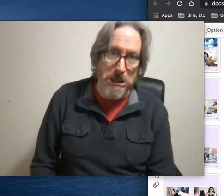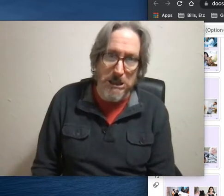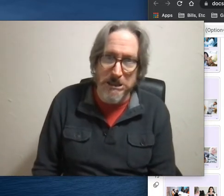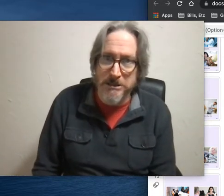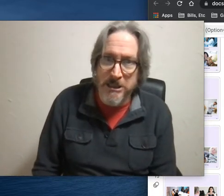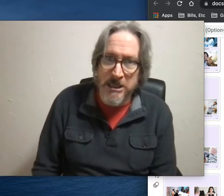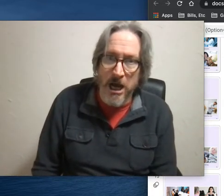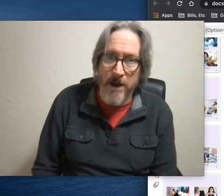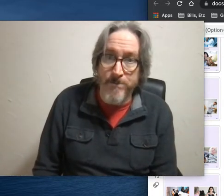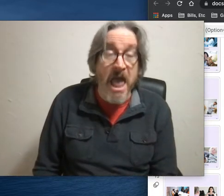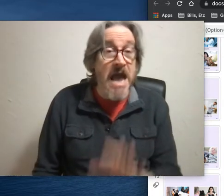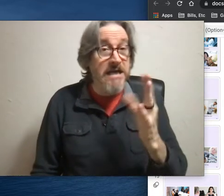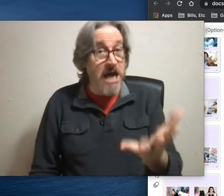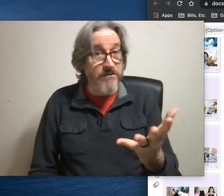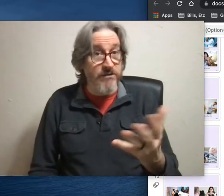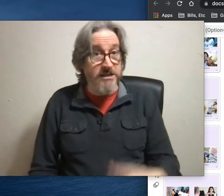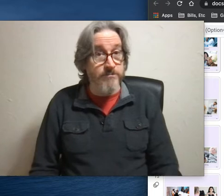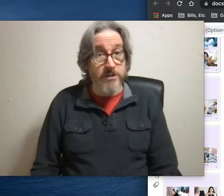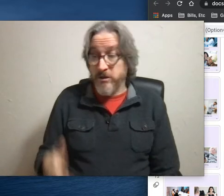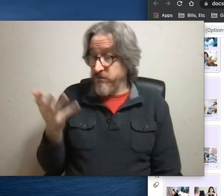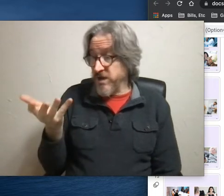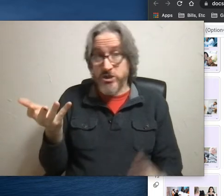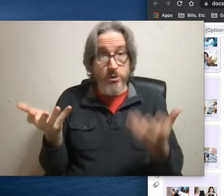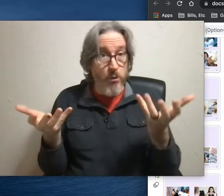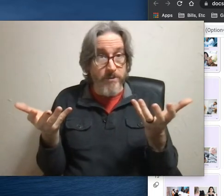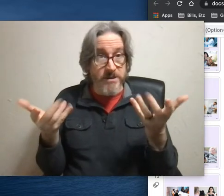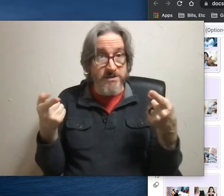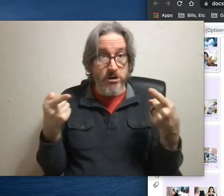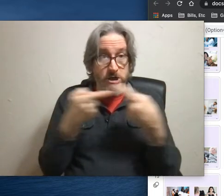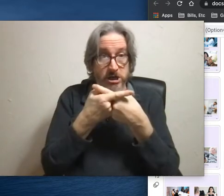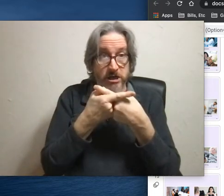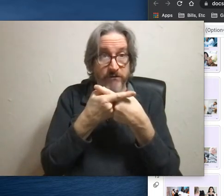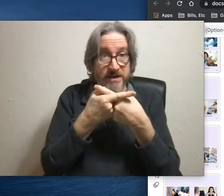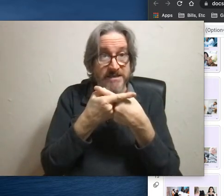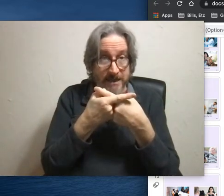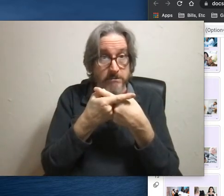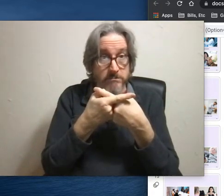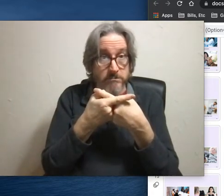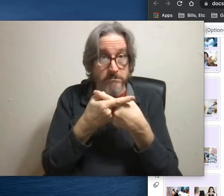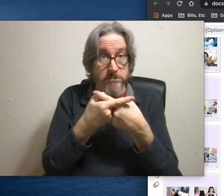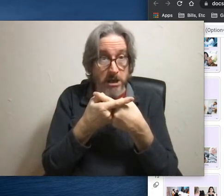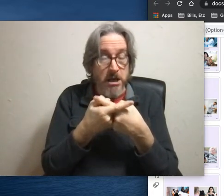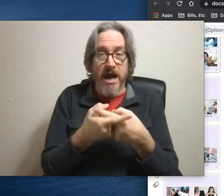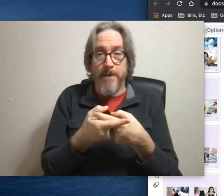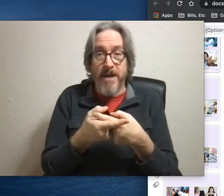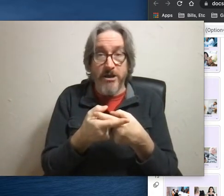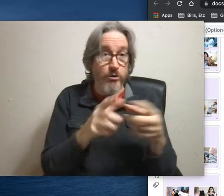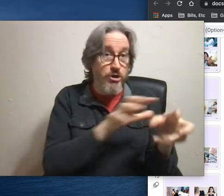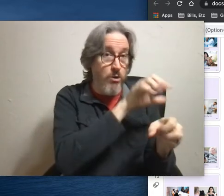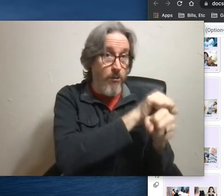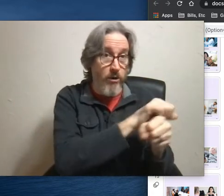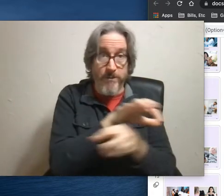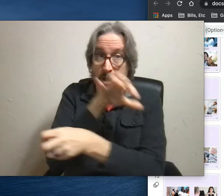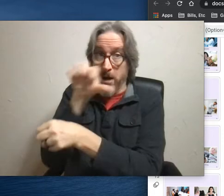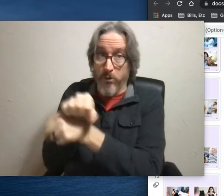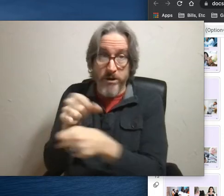that night. Conflict. You've got two appointments that are conflicting. And you could